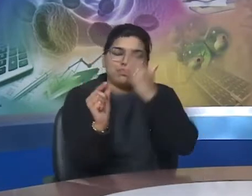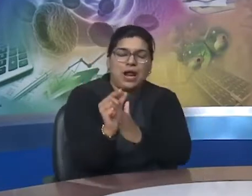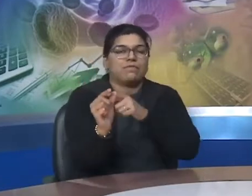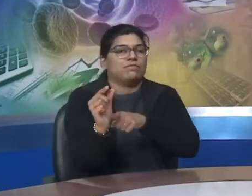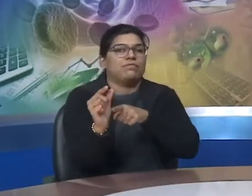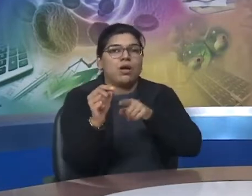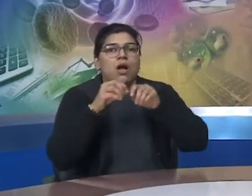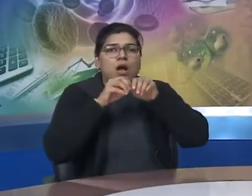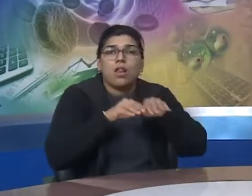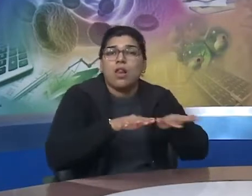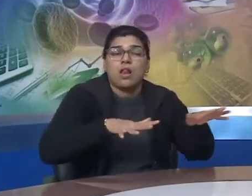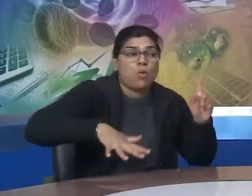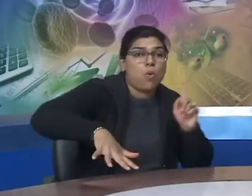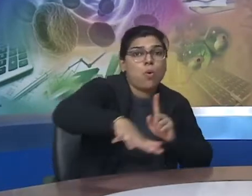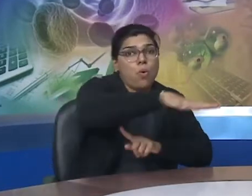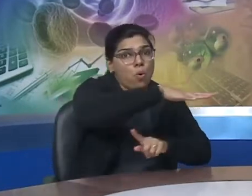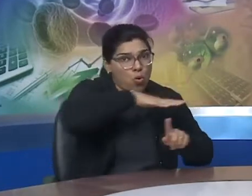and communication.